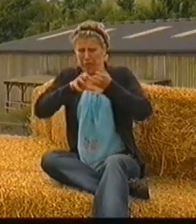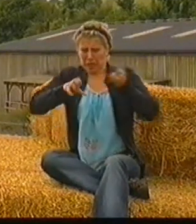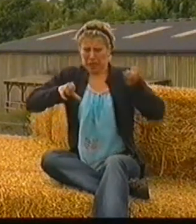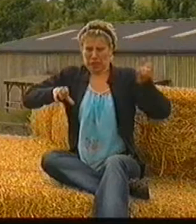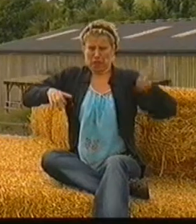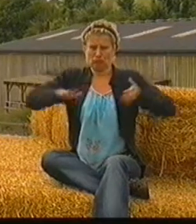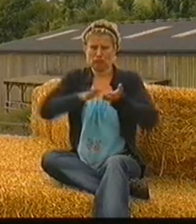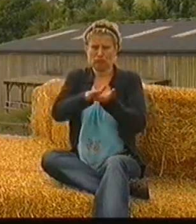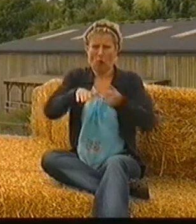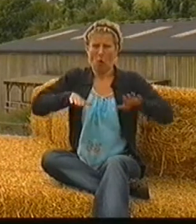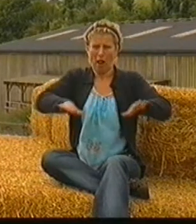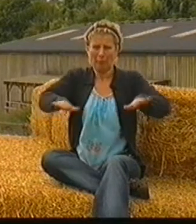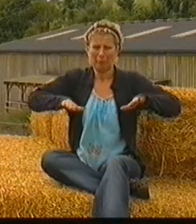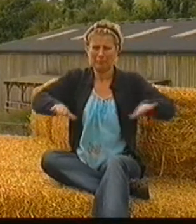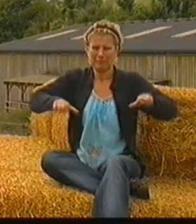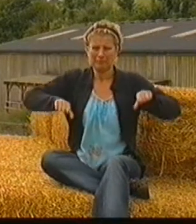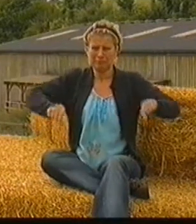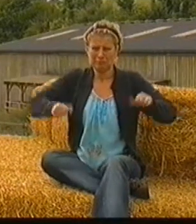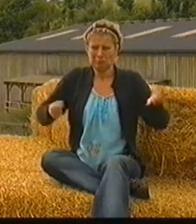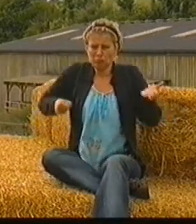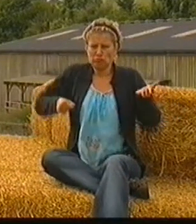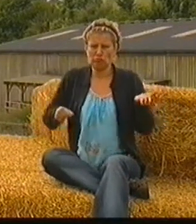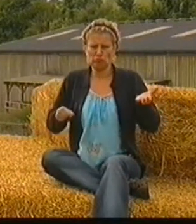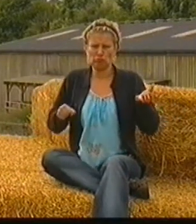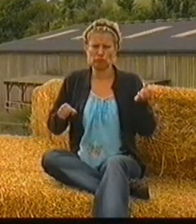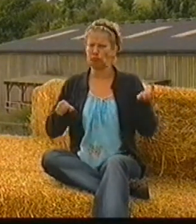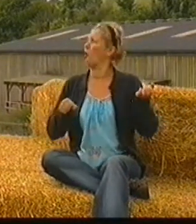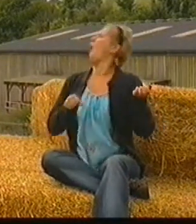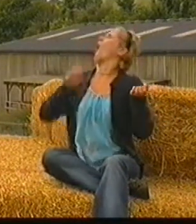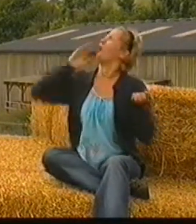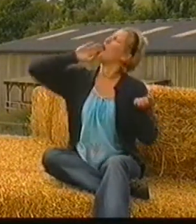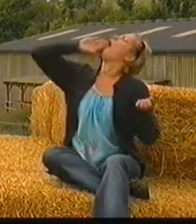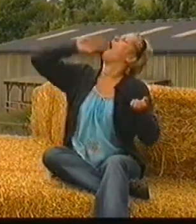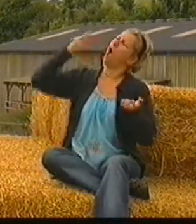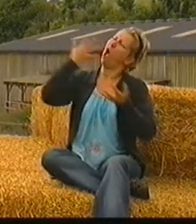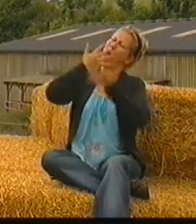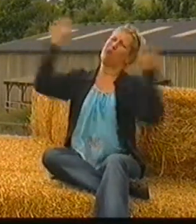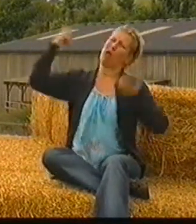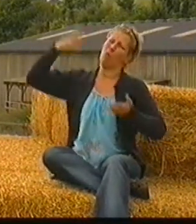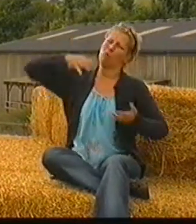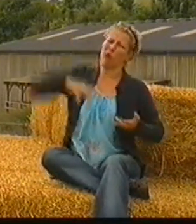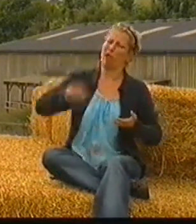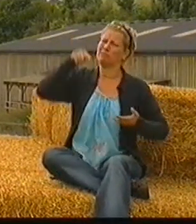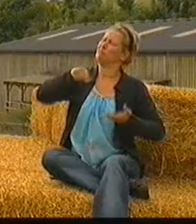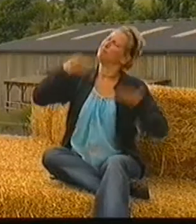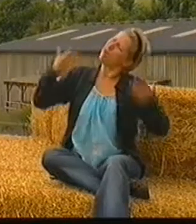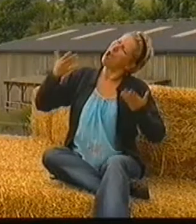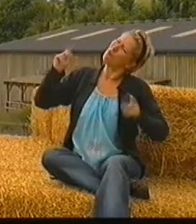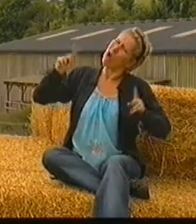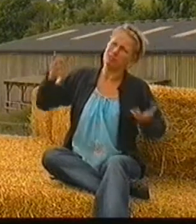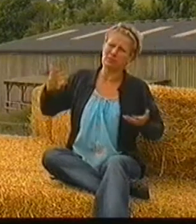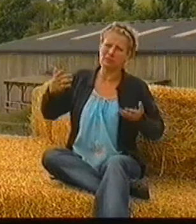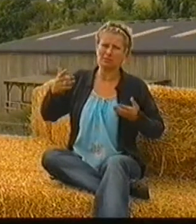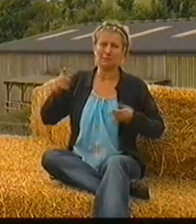jars. Peeping through the crack between two bottles, Mr. Fox noticed that she carried a big rolling pin in one